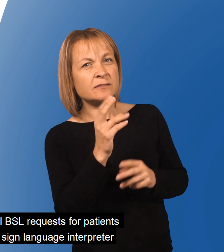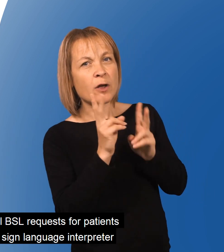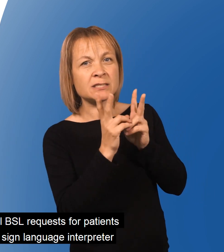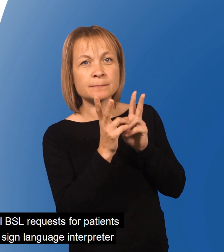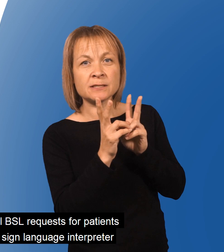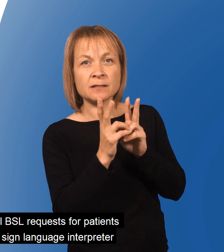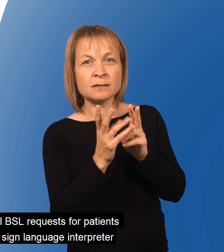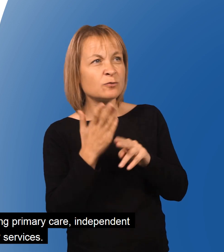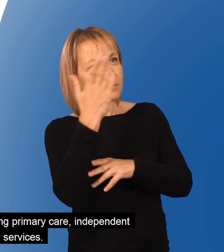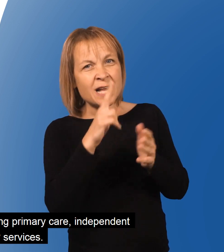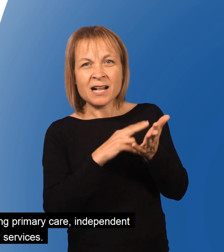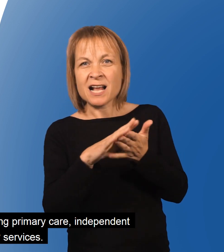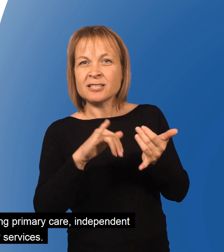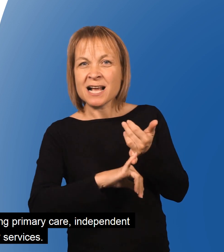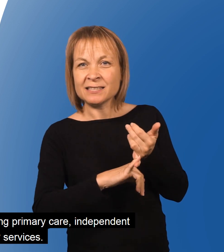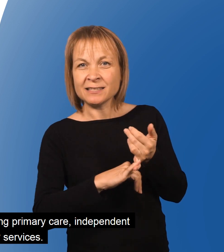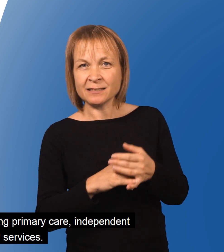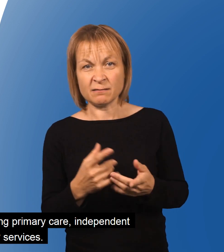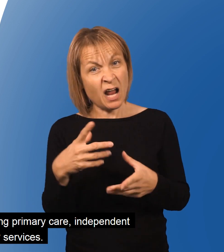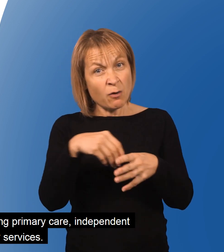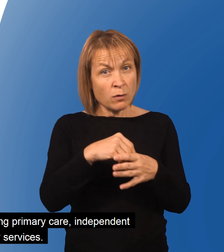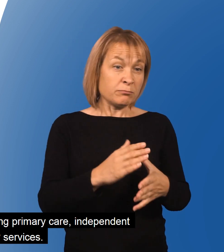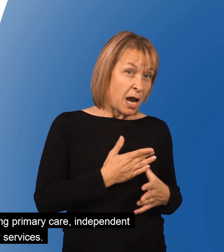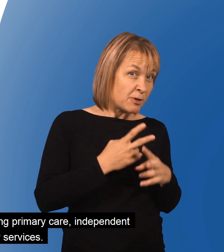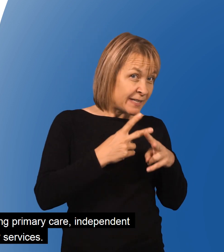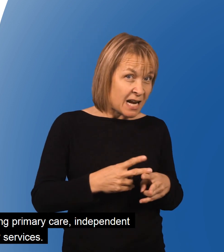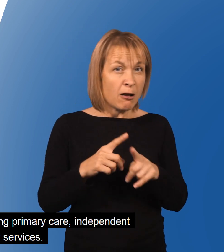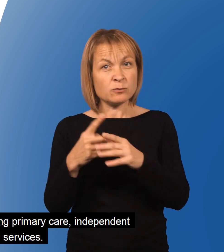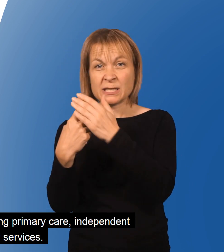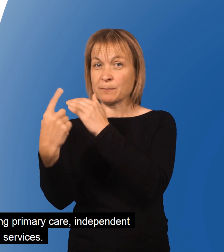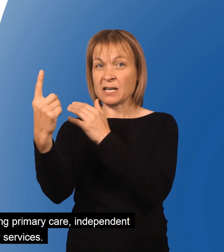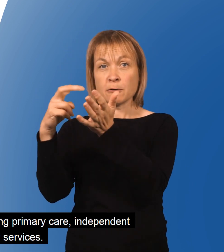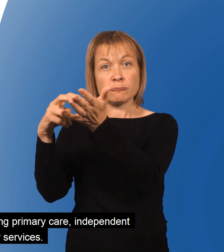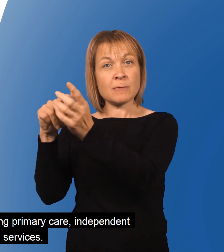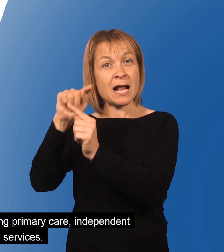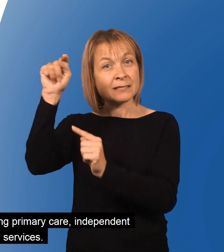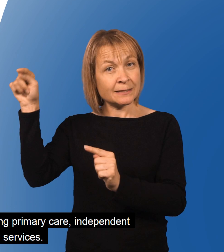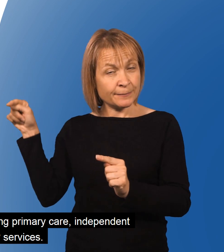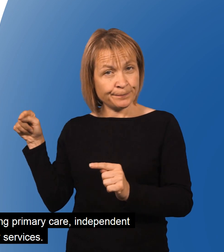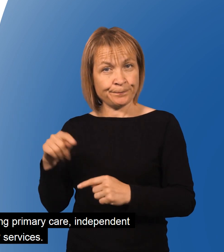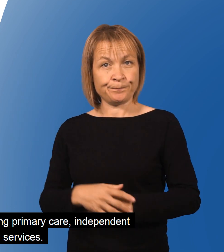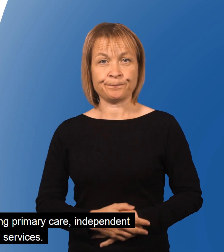interpreter to access NHS, including primary care and independent contractors,